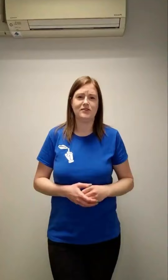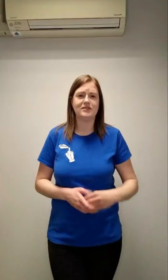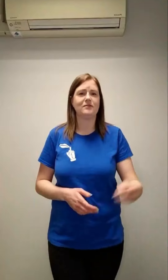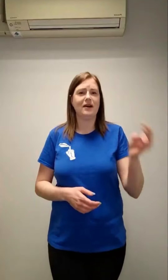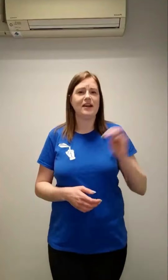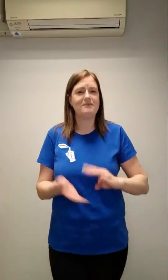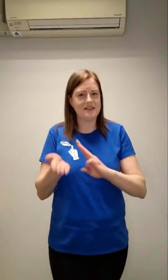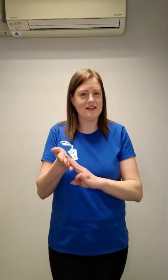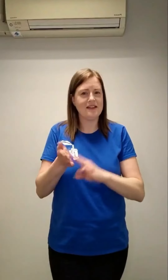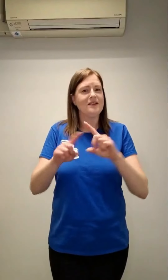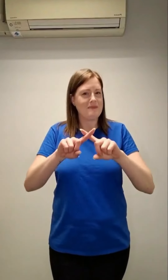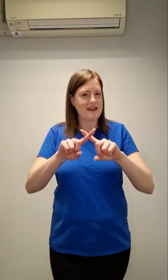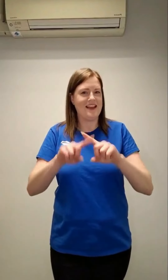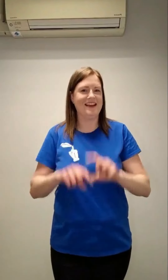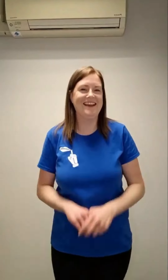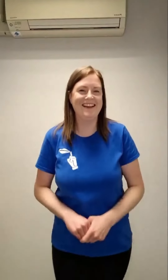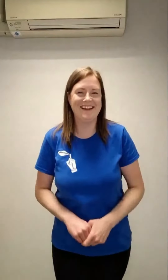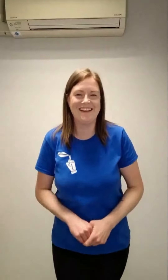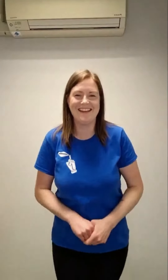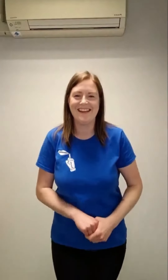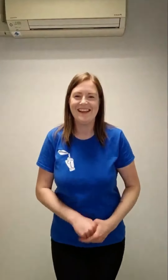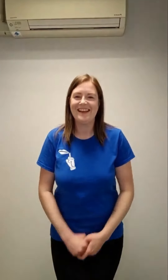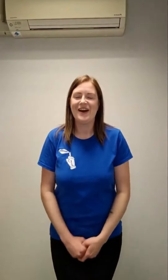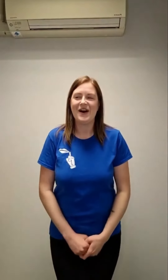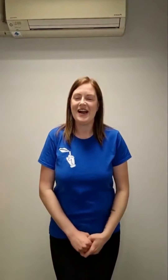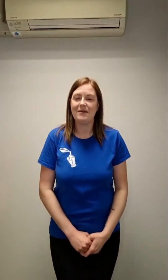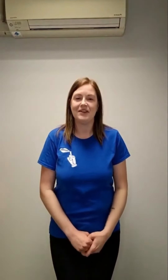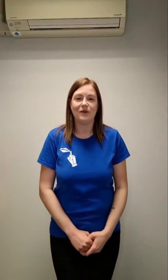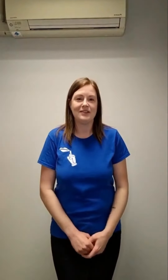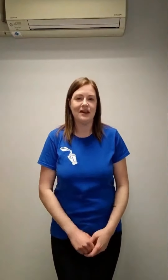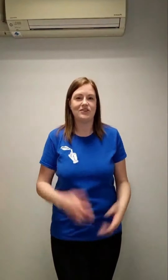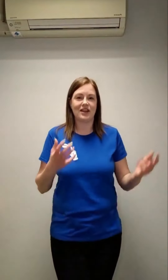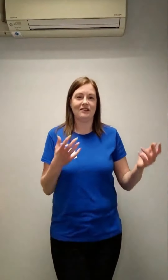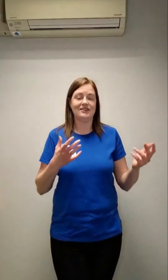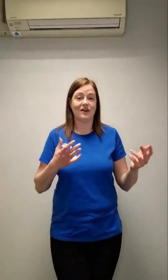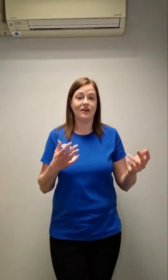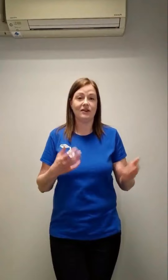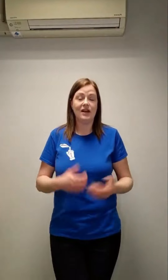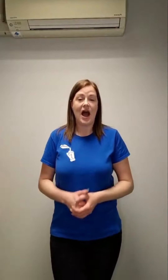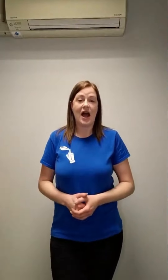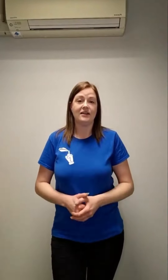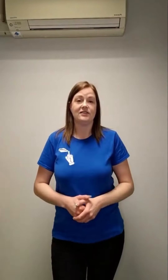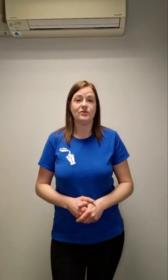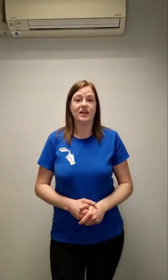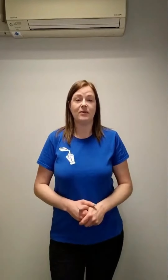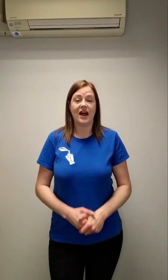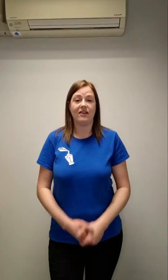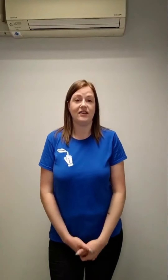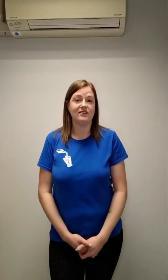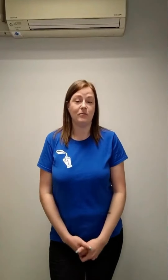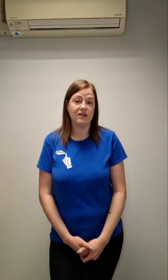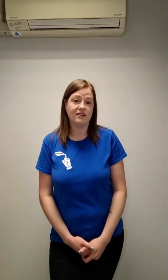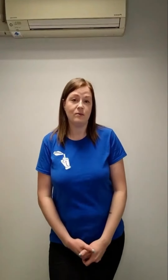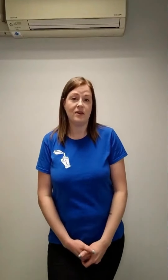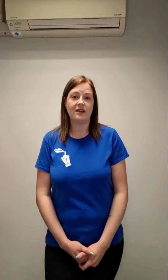So my name is Maxine. I am the office manager here at Signalong, and to celebrate our 30th birthday we have